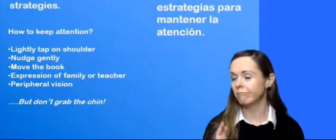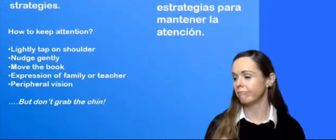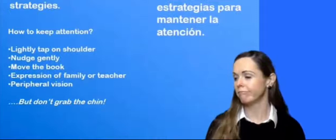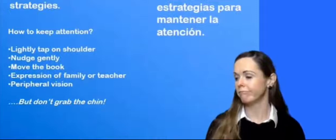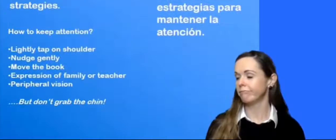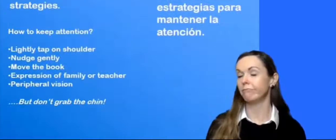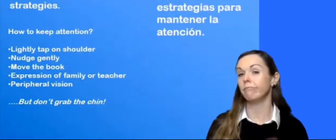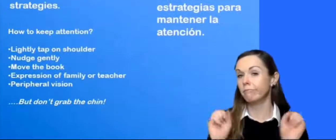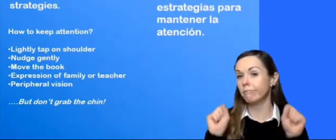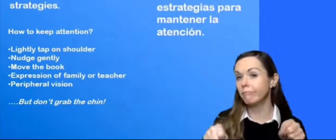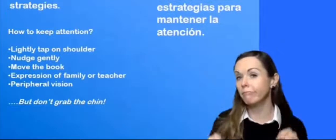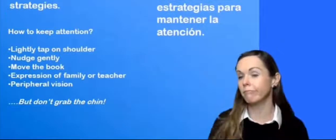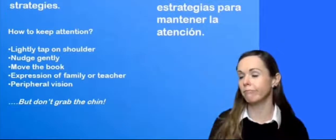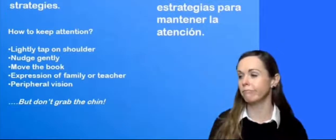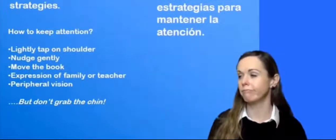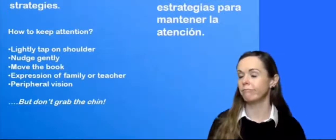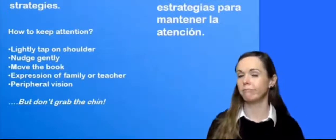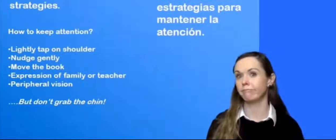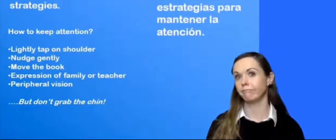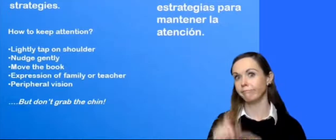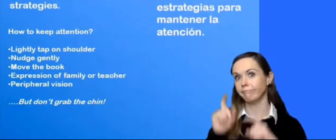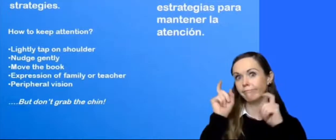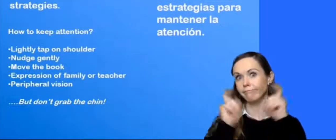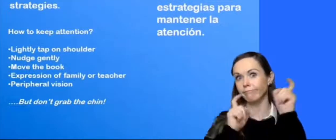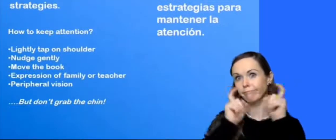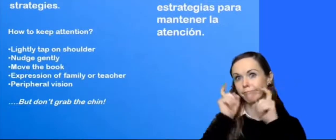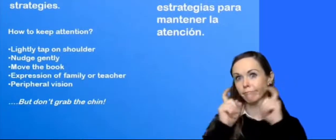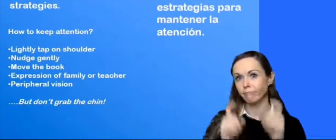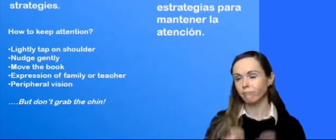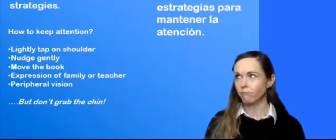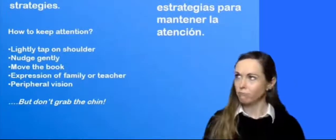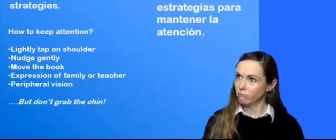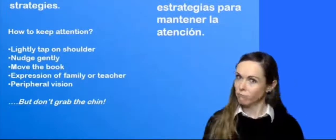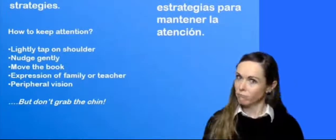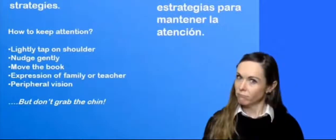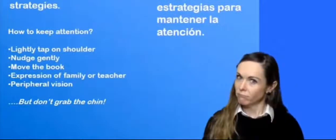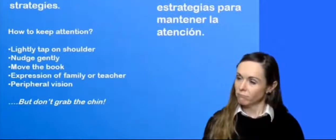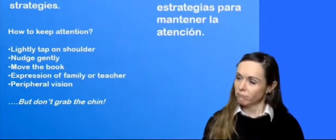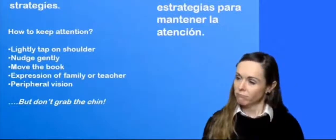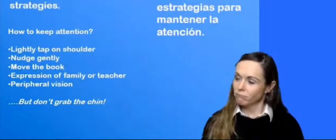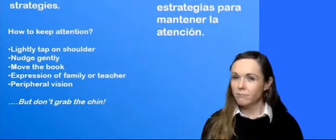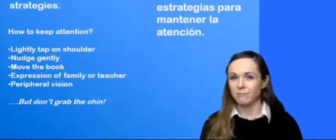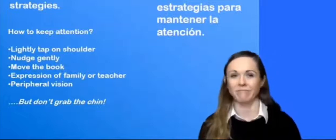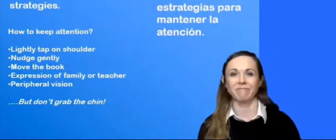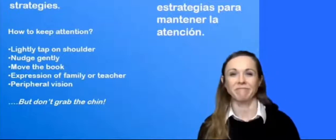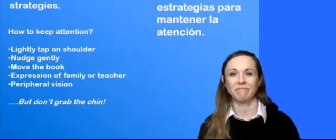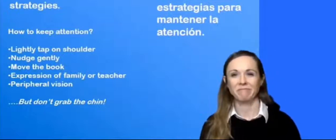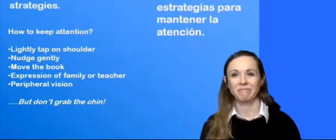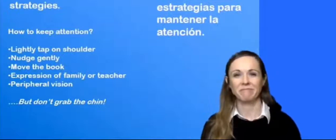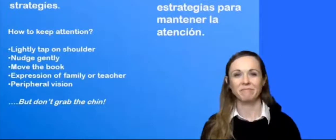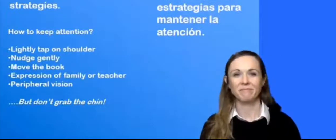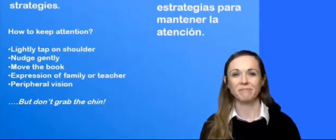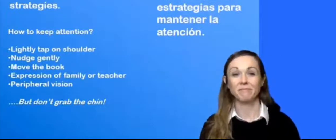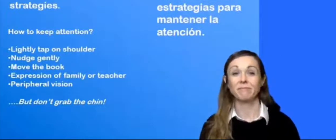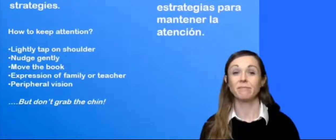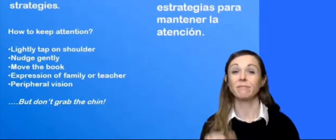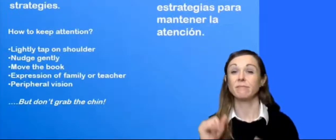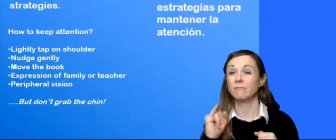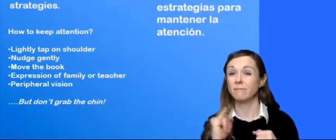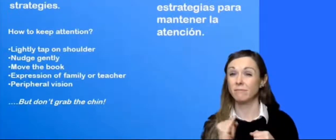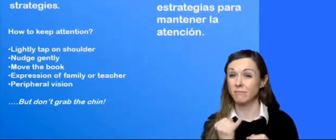and the kid isn't really paying attention, so you put the book on their lap and draw them in.